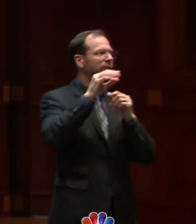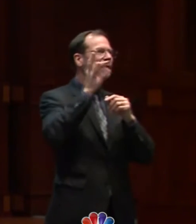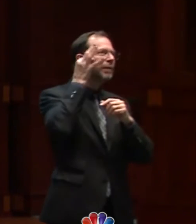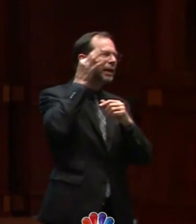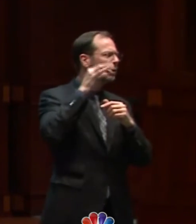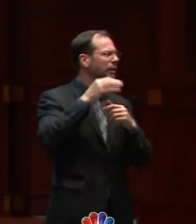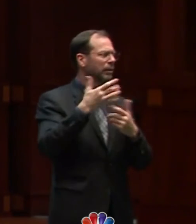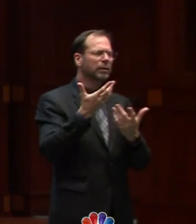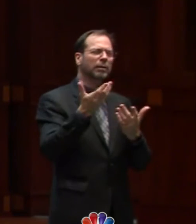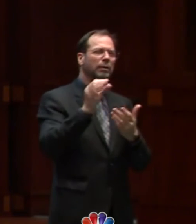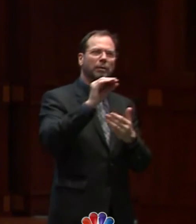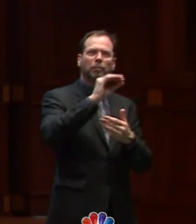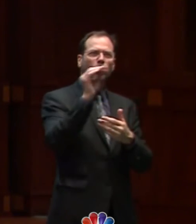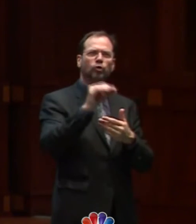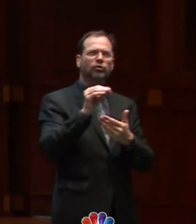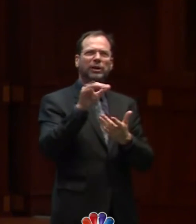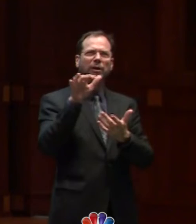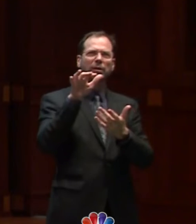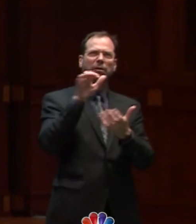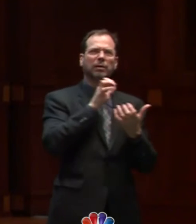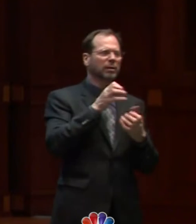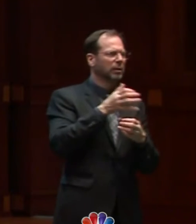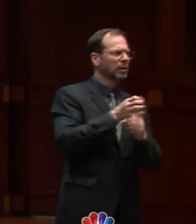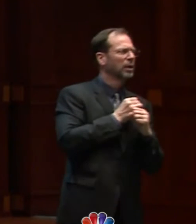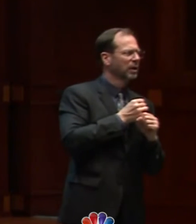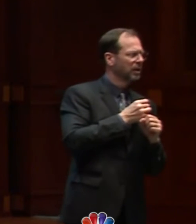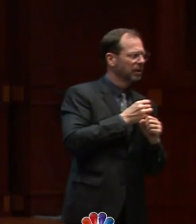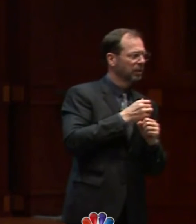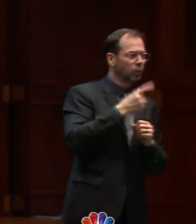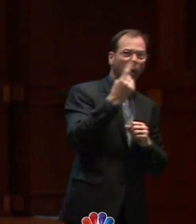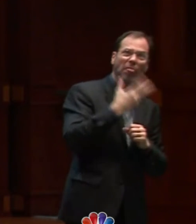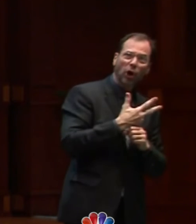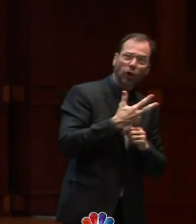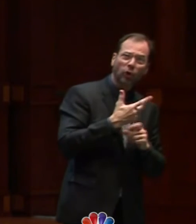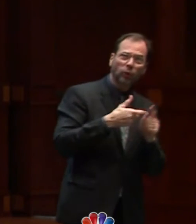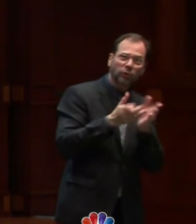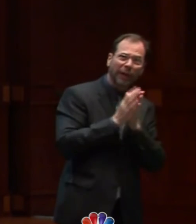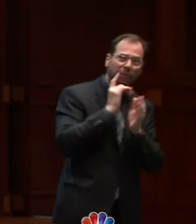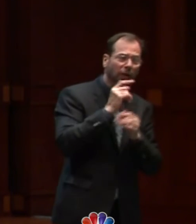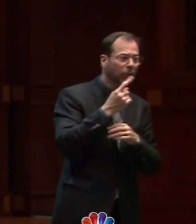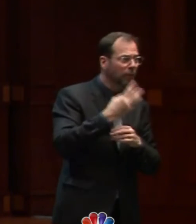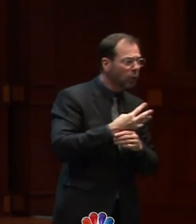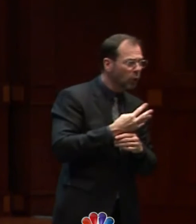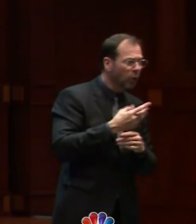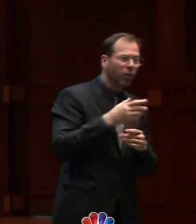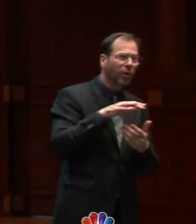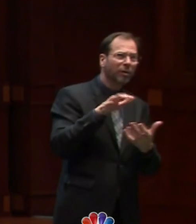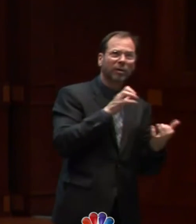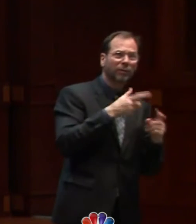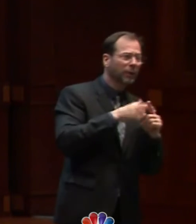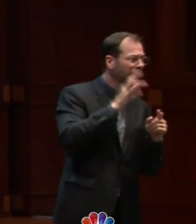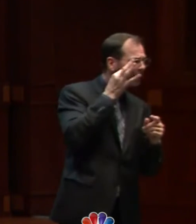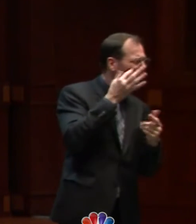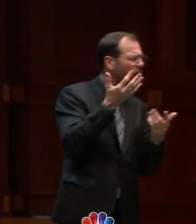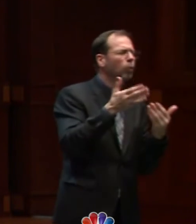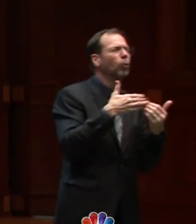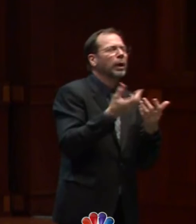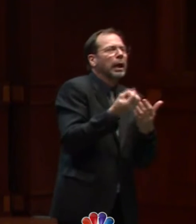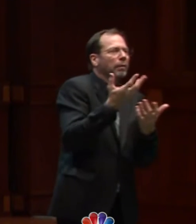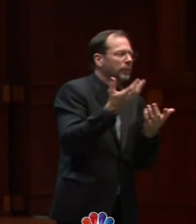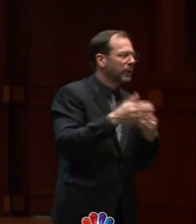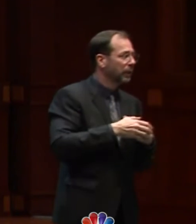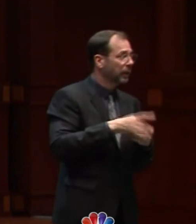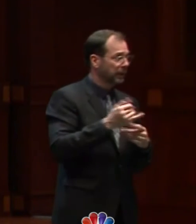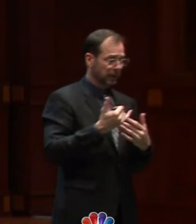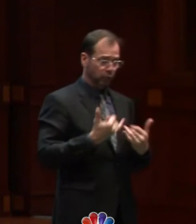much has Texas actually obtained? Is it a third of what you've asked for, a quarter, and whatever it might be? And as we